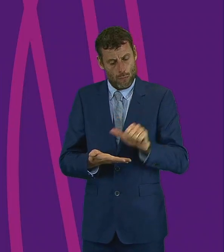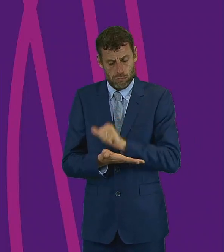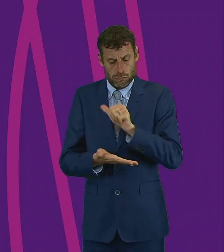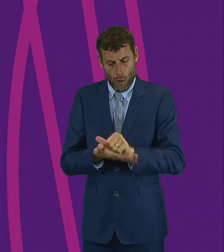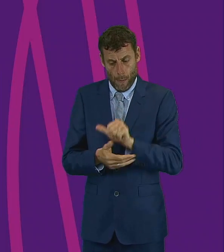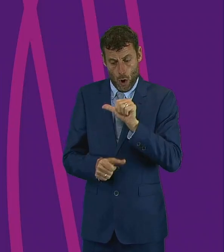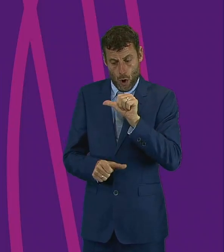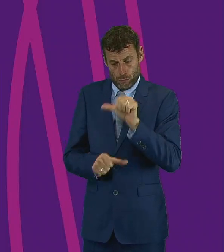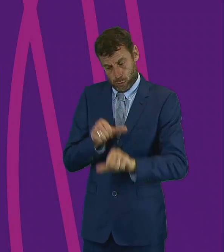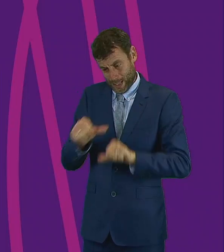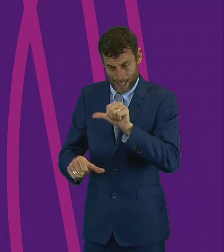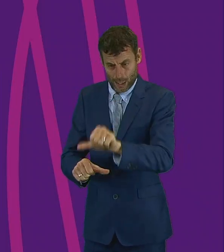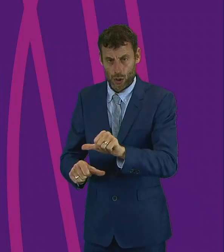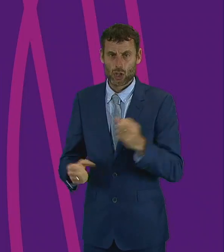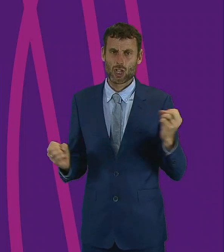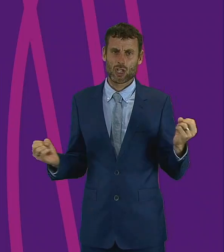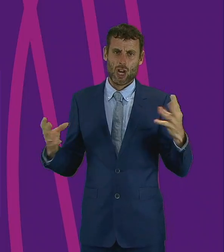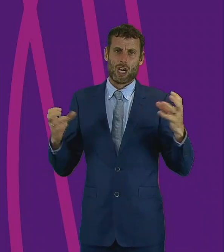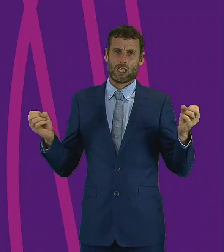the...